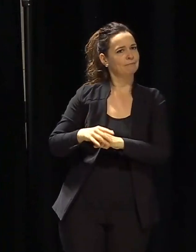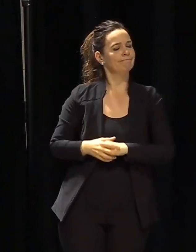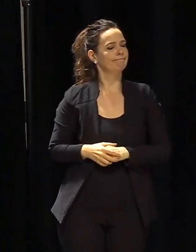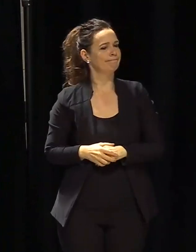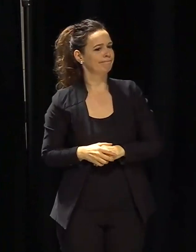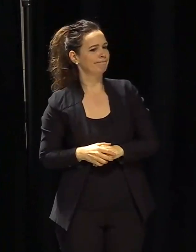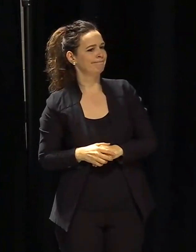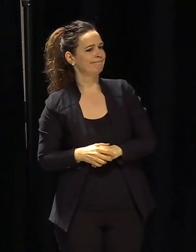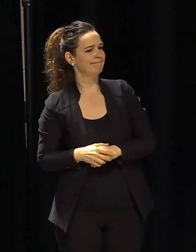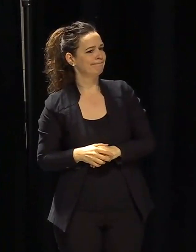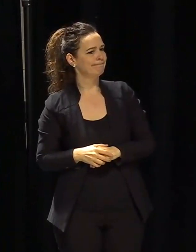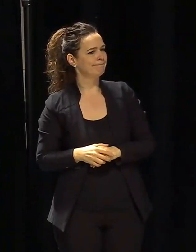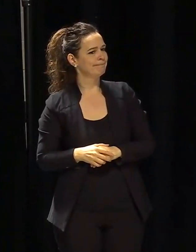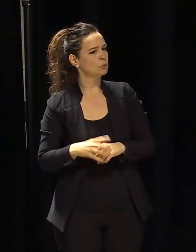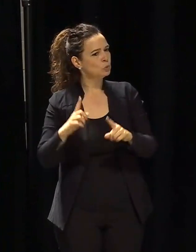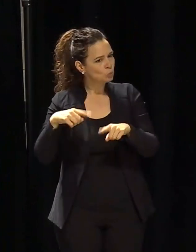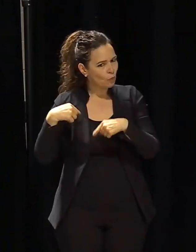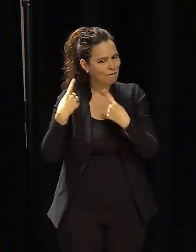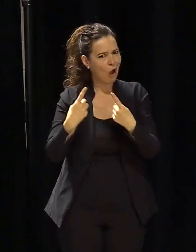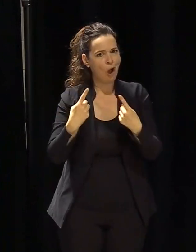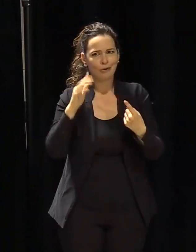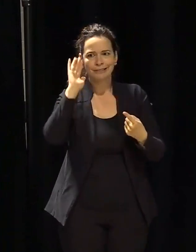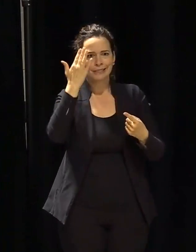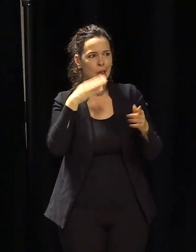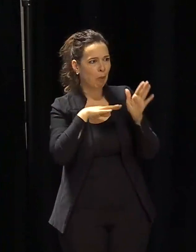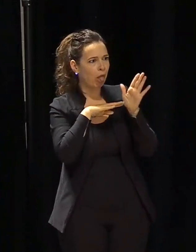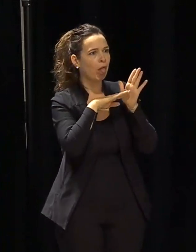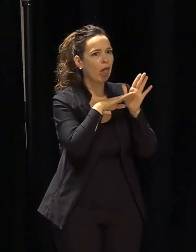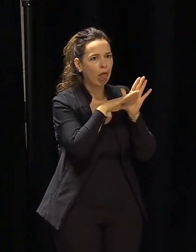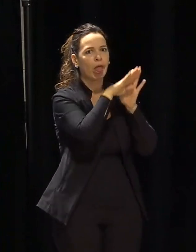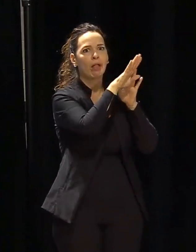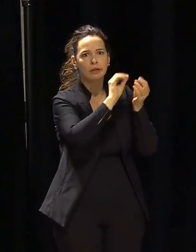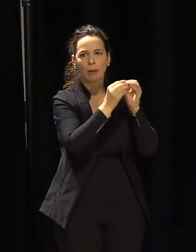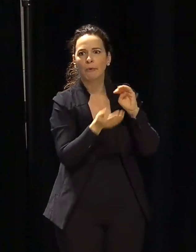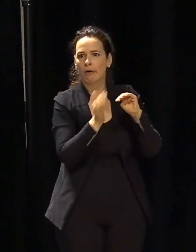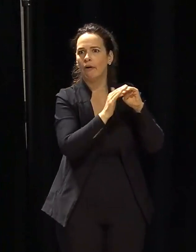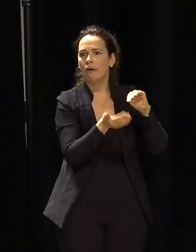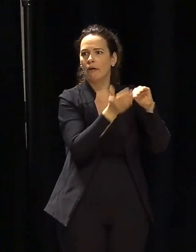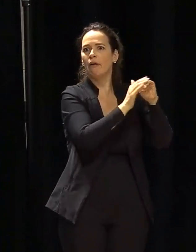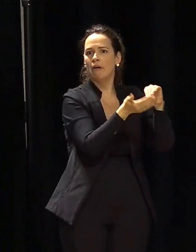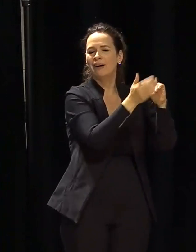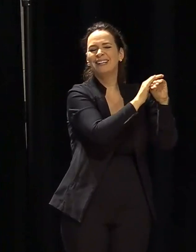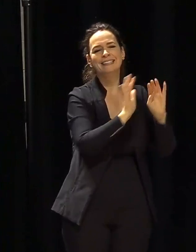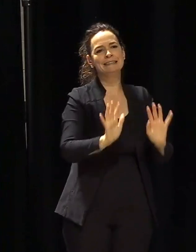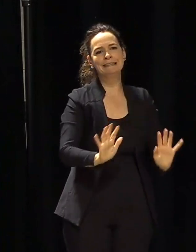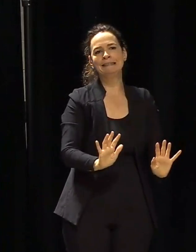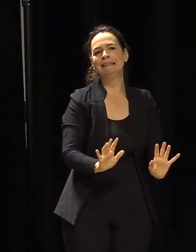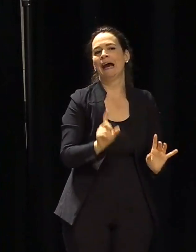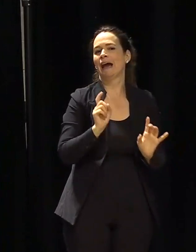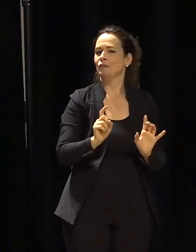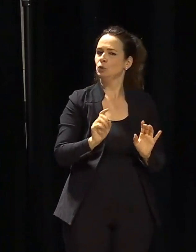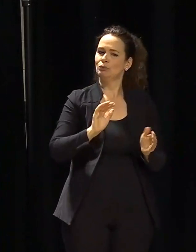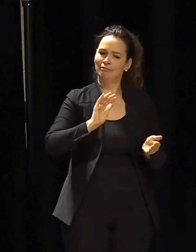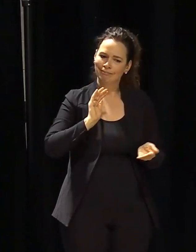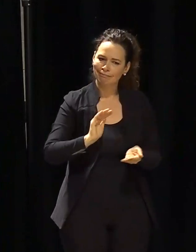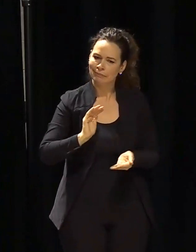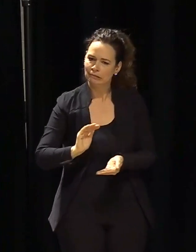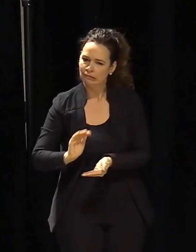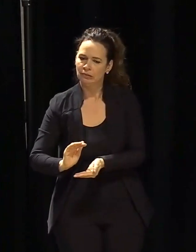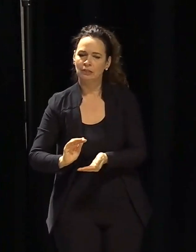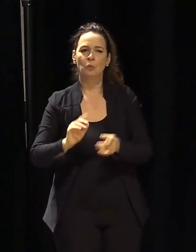a good job ramping up the testing. And so at Cayuga Medical is our partner at the FSHED